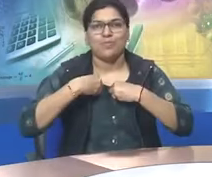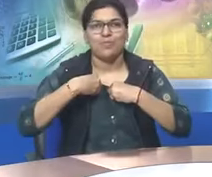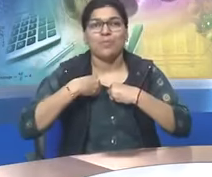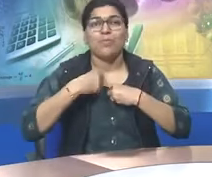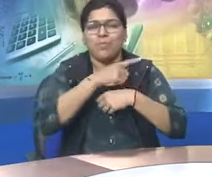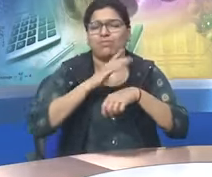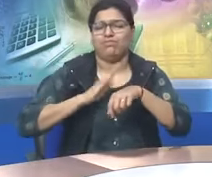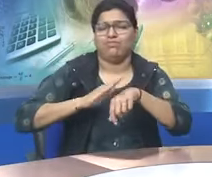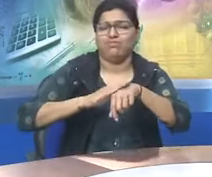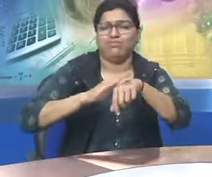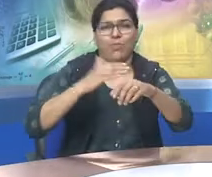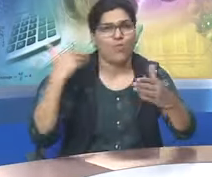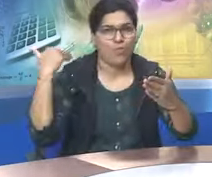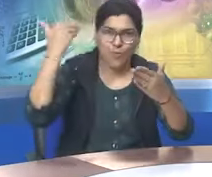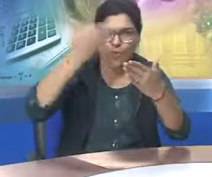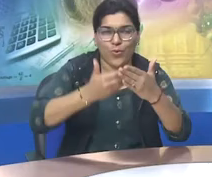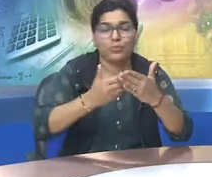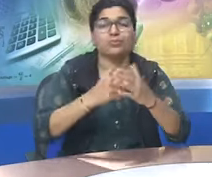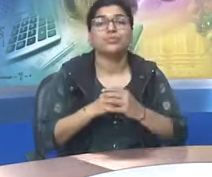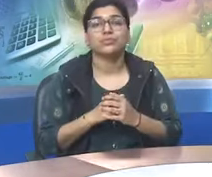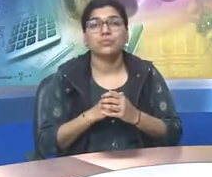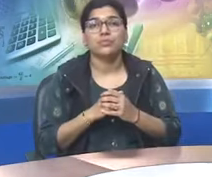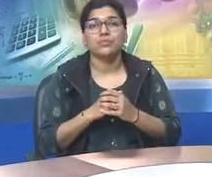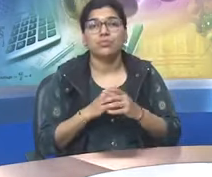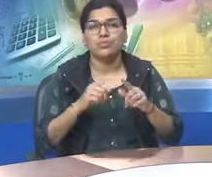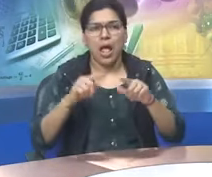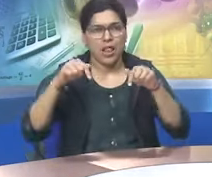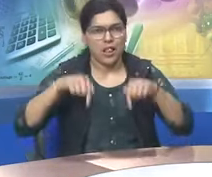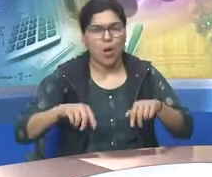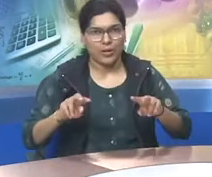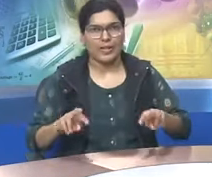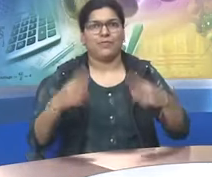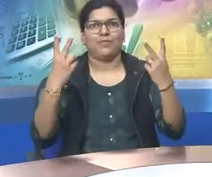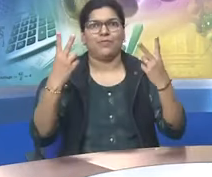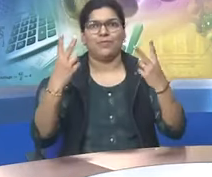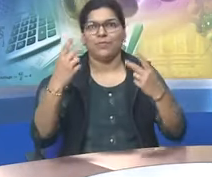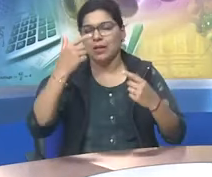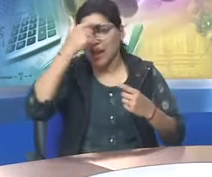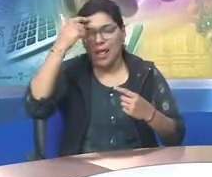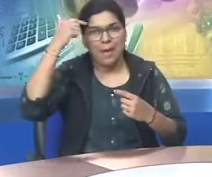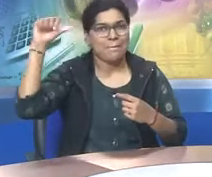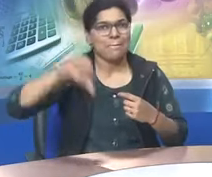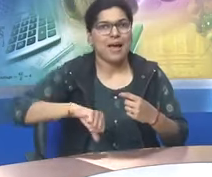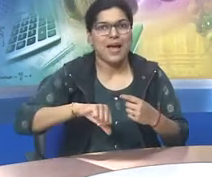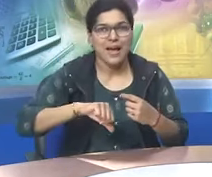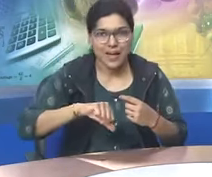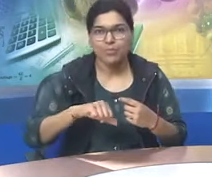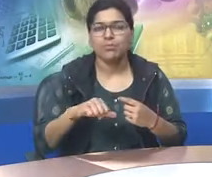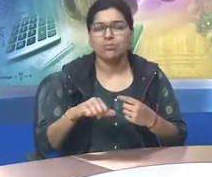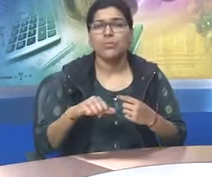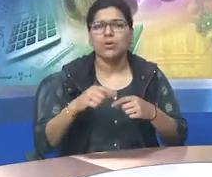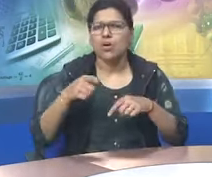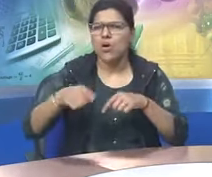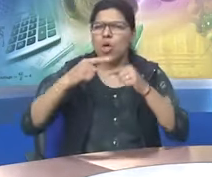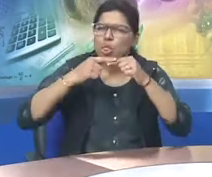she remembers some few of the memories. But now, unfortunately,